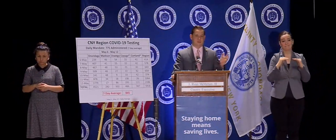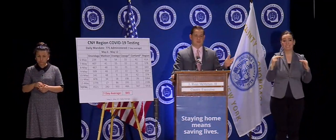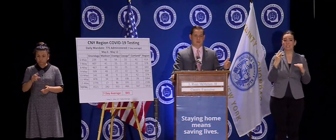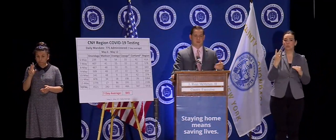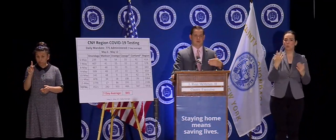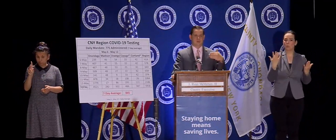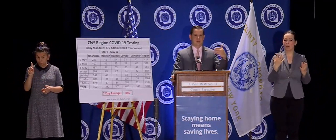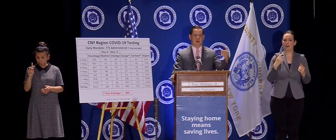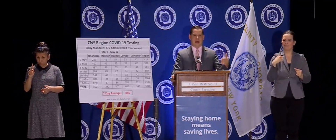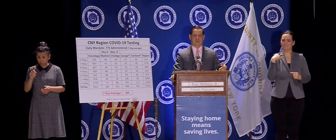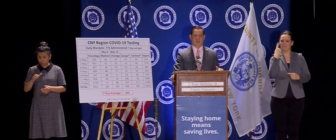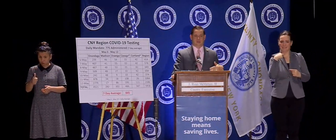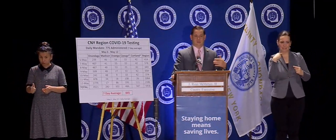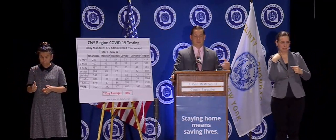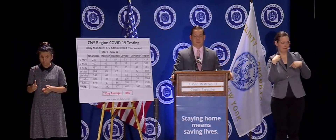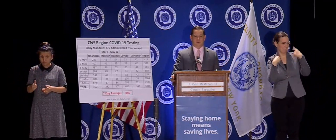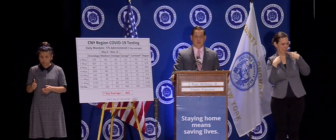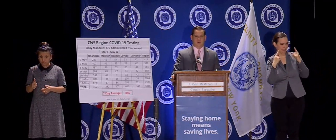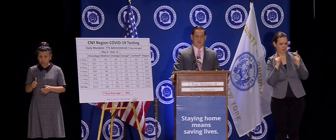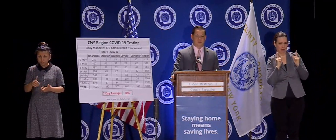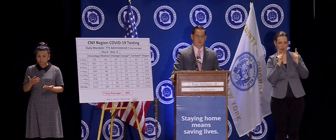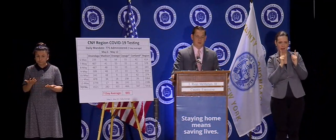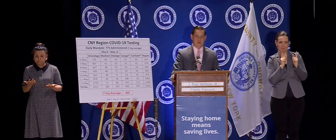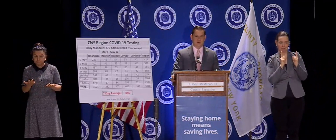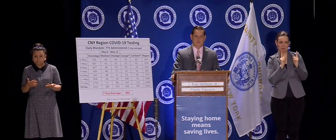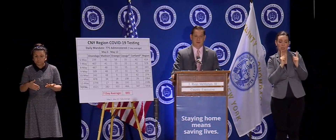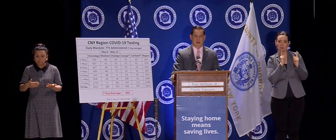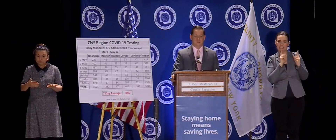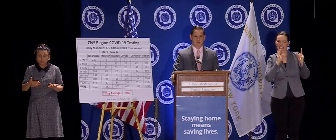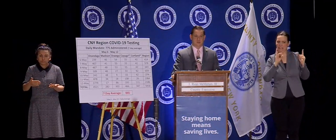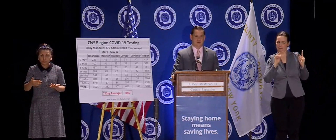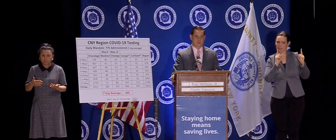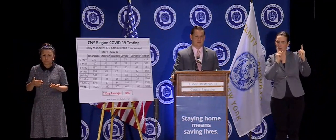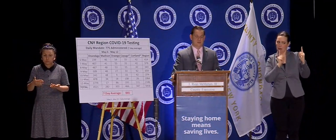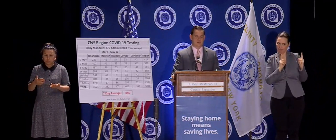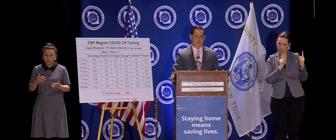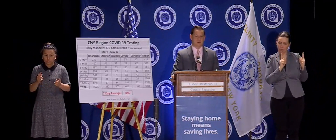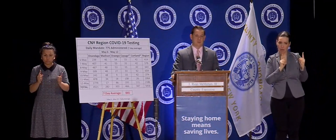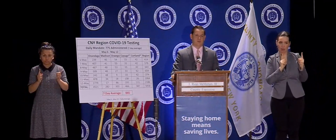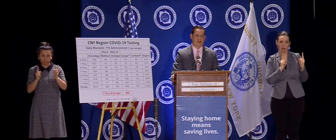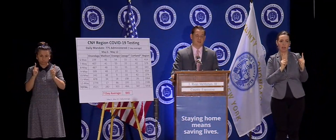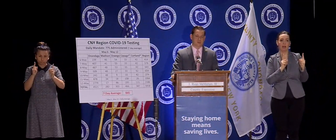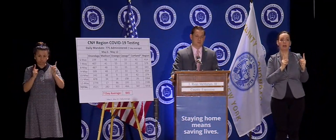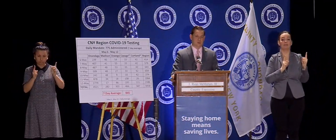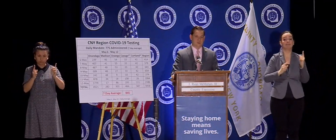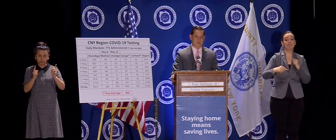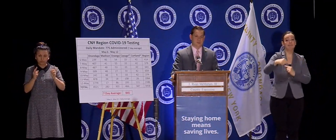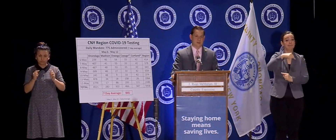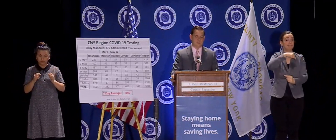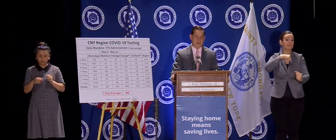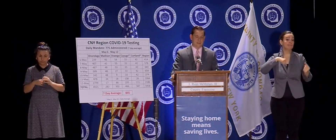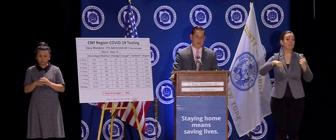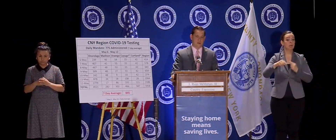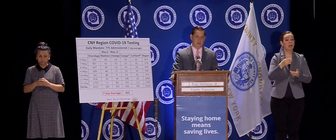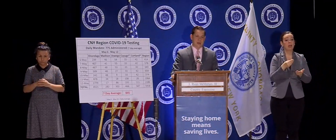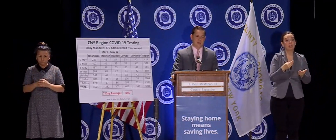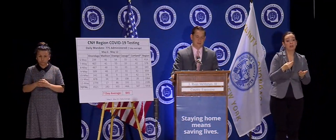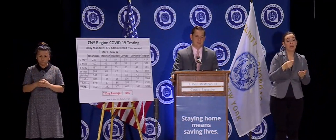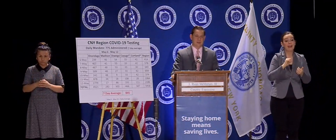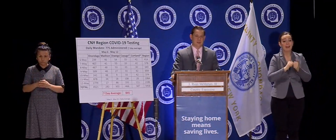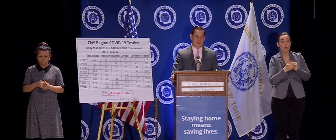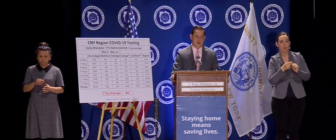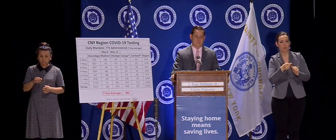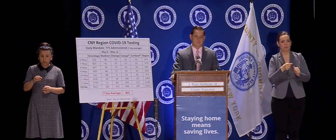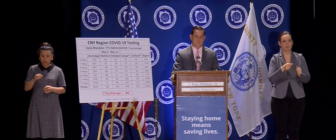face-to-face interaction in your financial services, your professional services getting back together